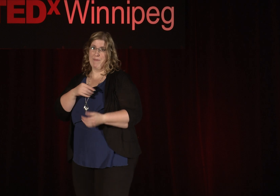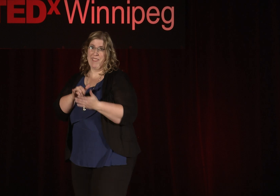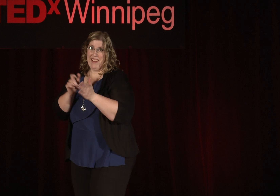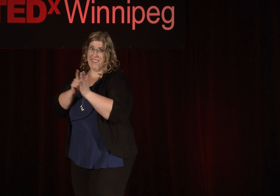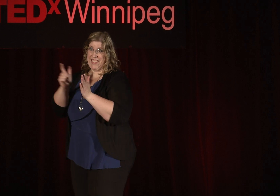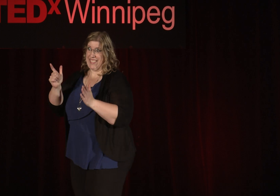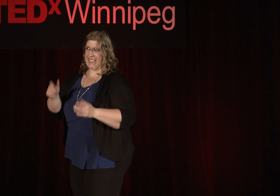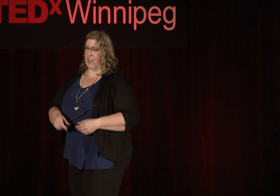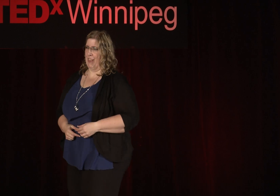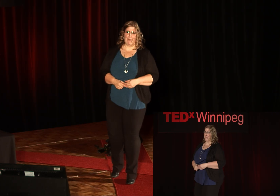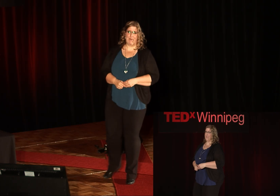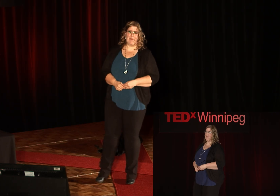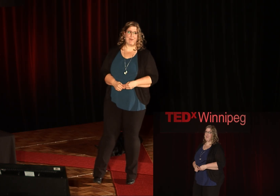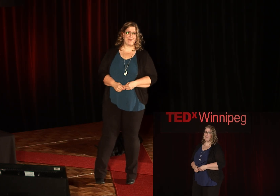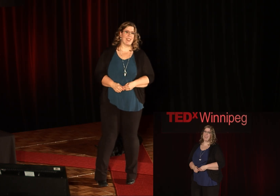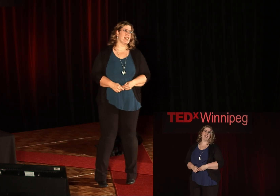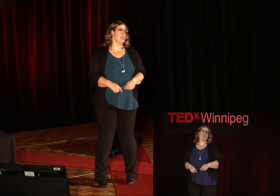illegal.